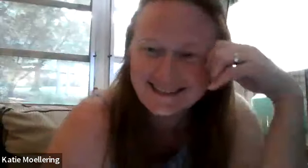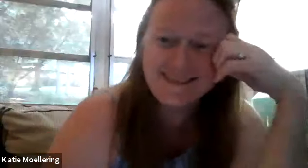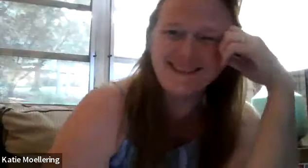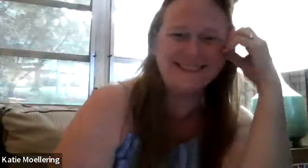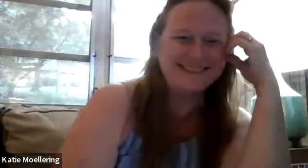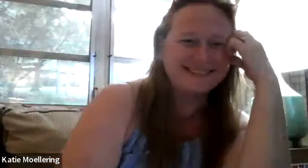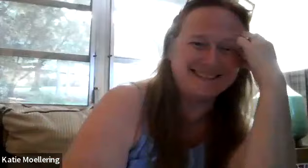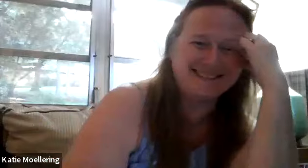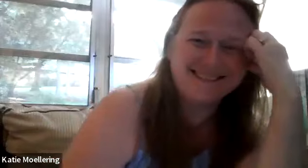didn't.